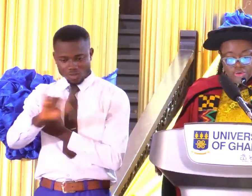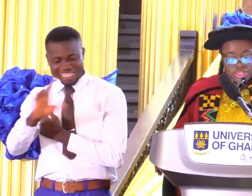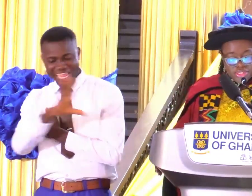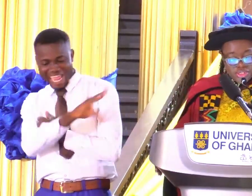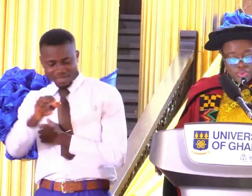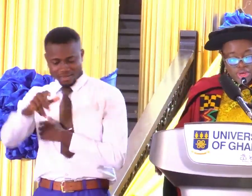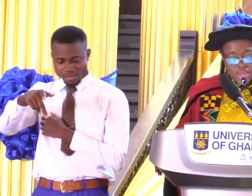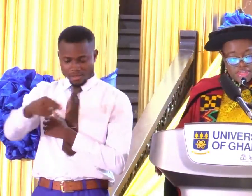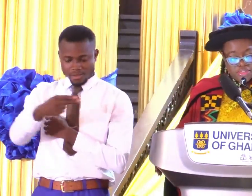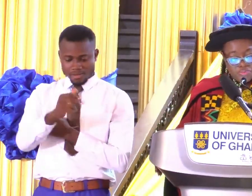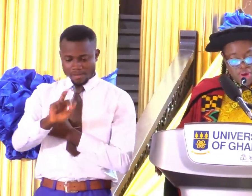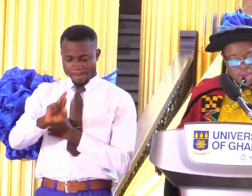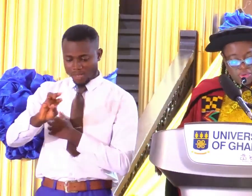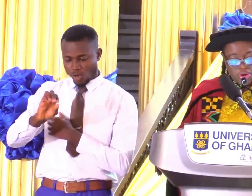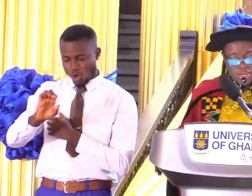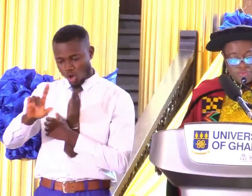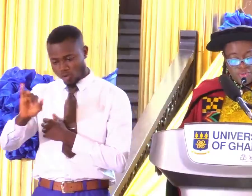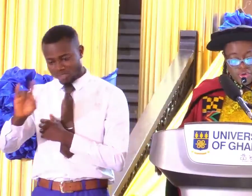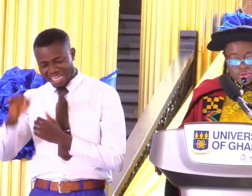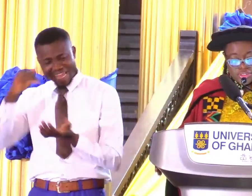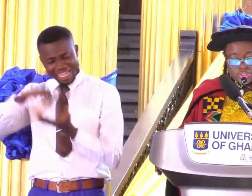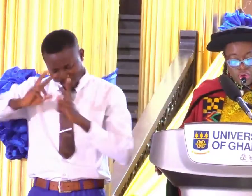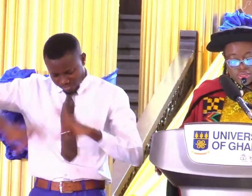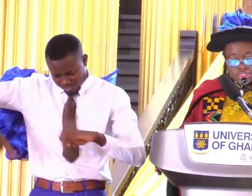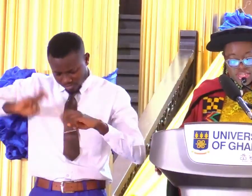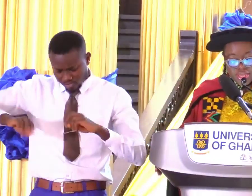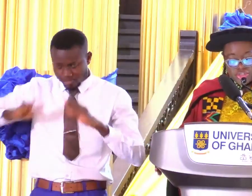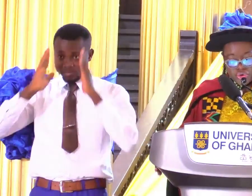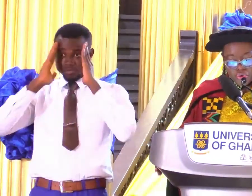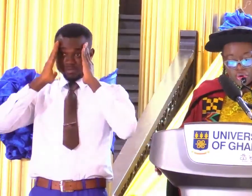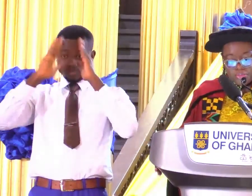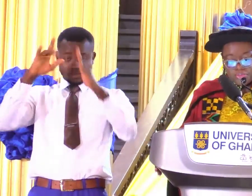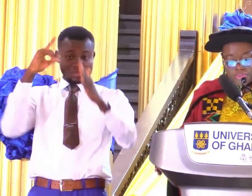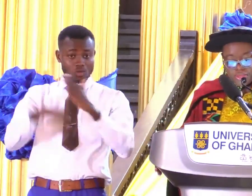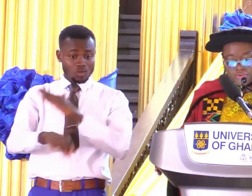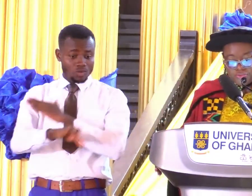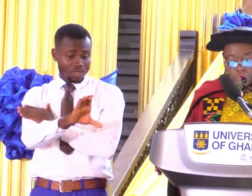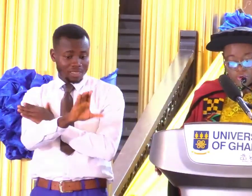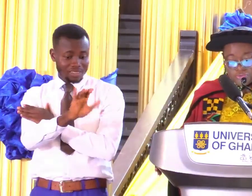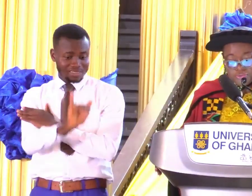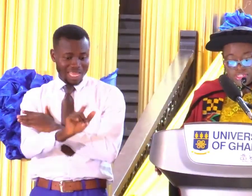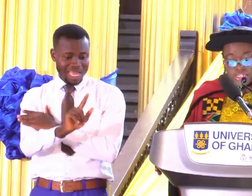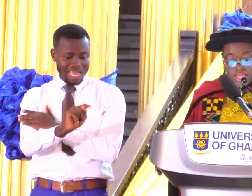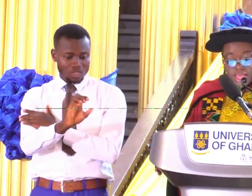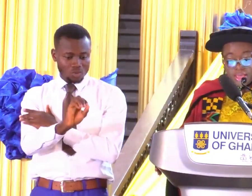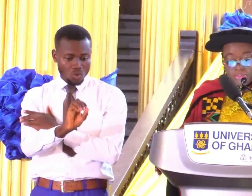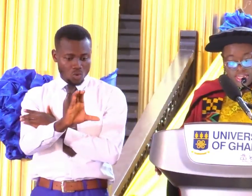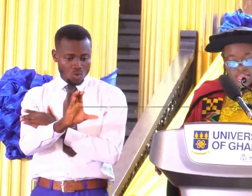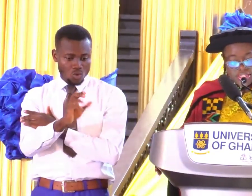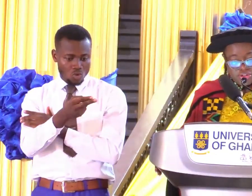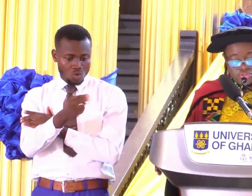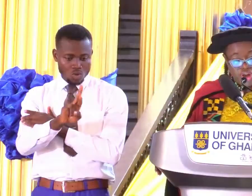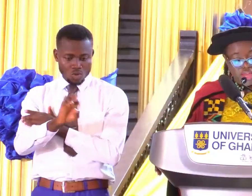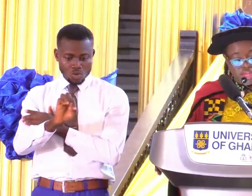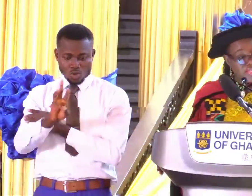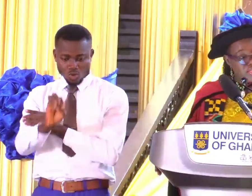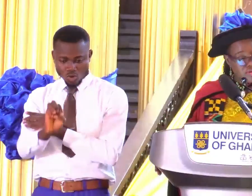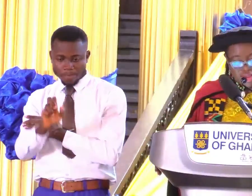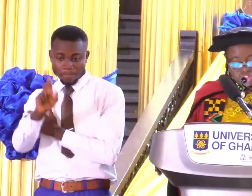Her research work has primarily focused on cytochrome P450 mediated